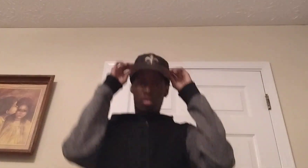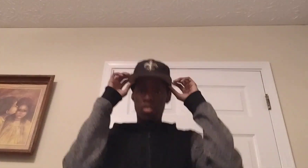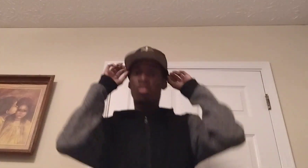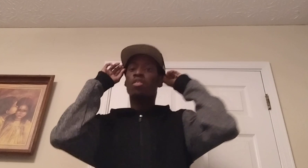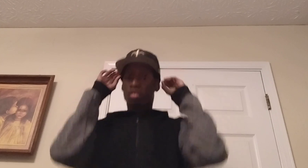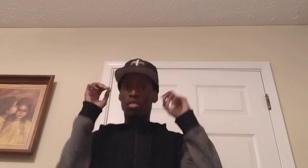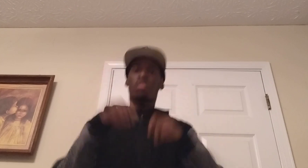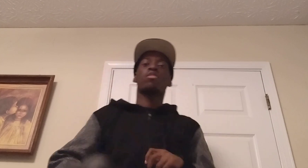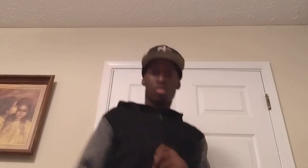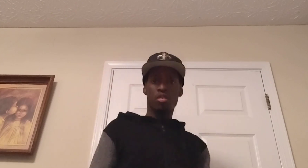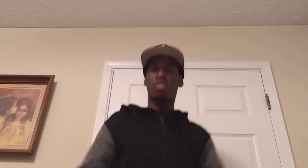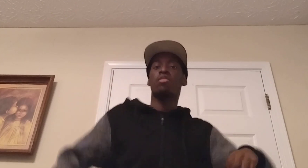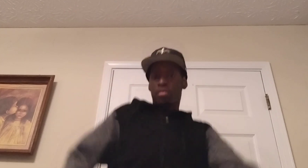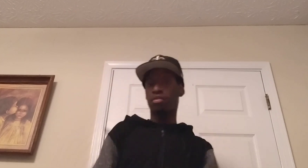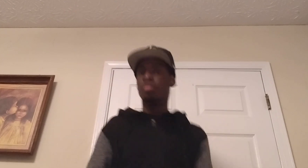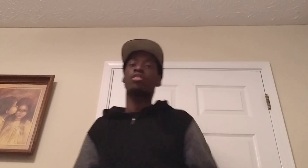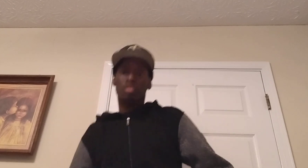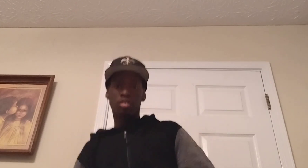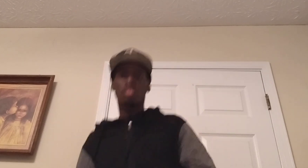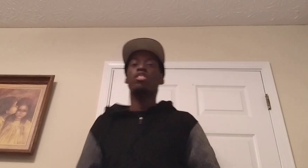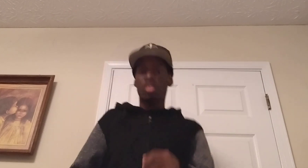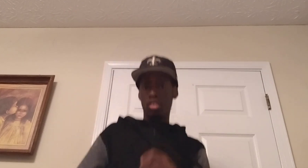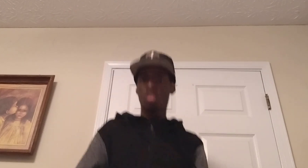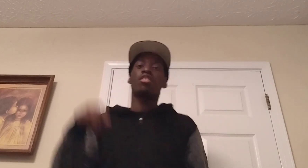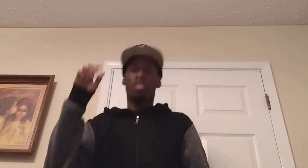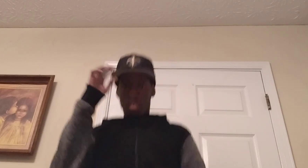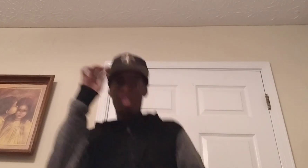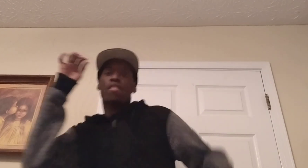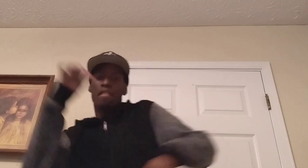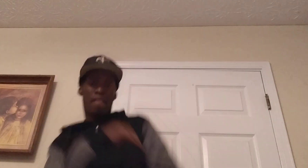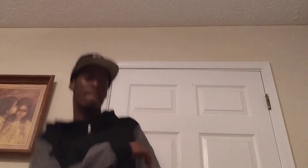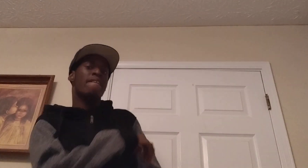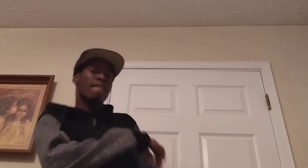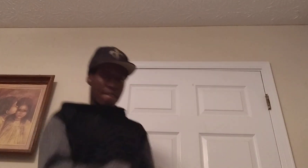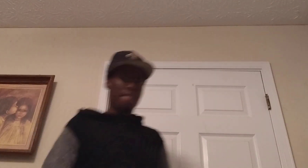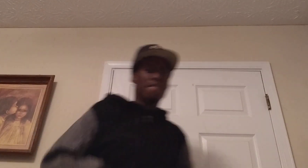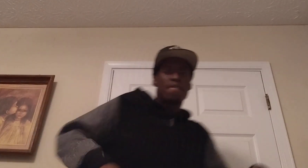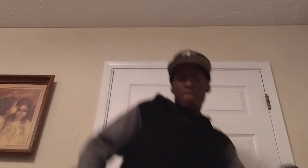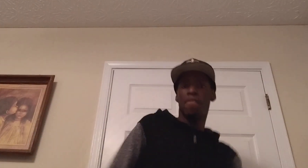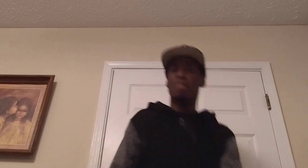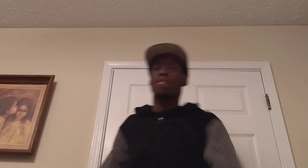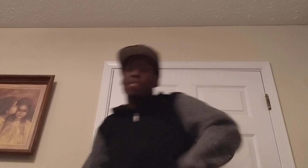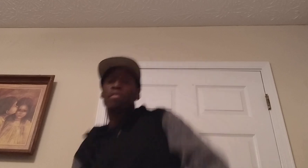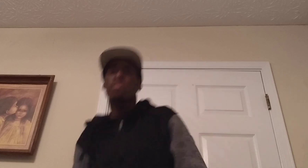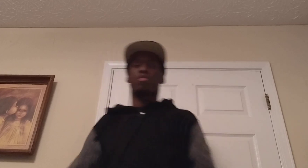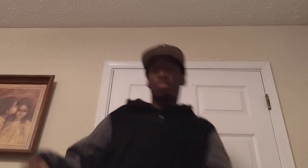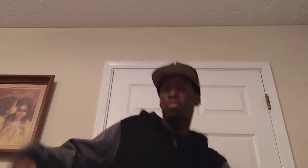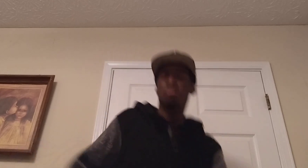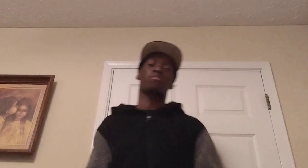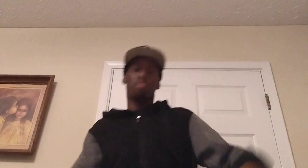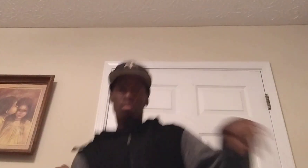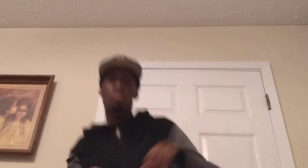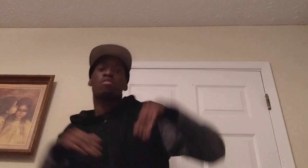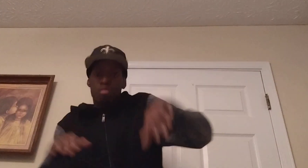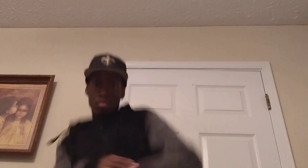whoa. Yeah. So then we tried. Singing it slow now because you weren't used to how fast